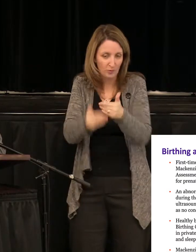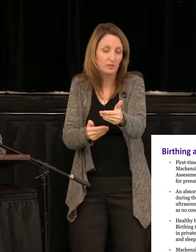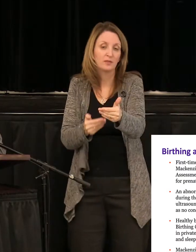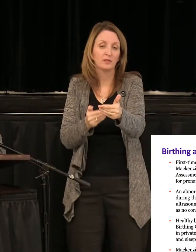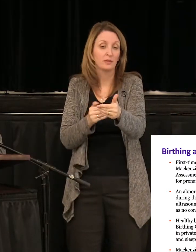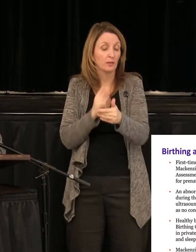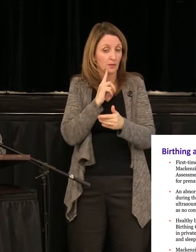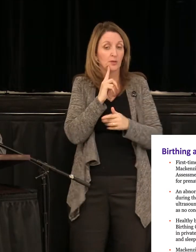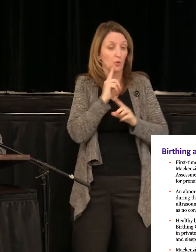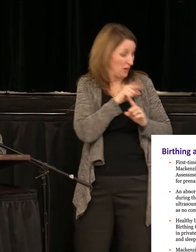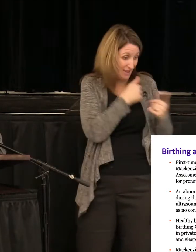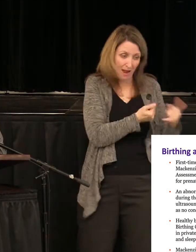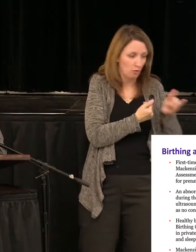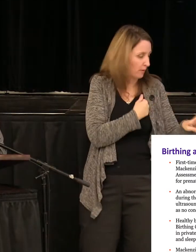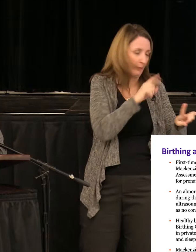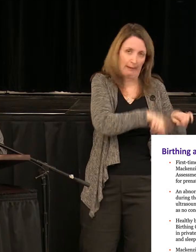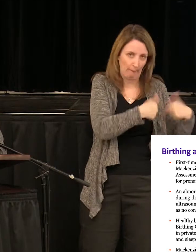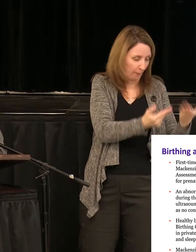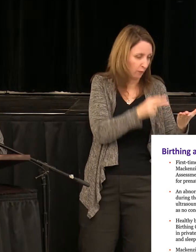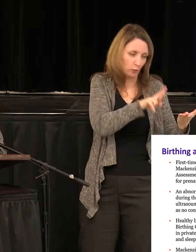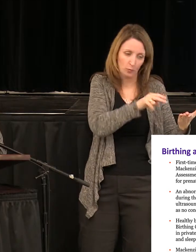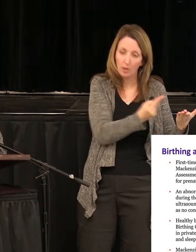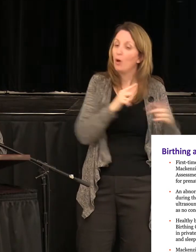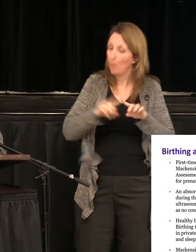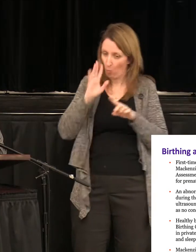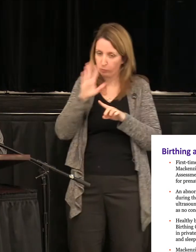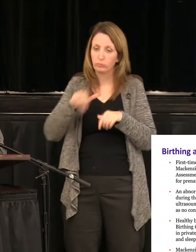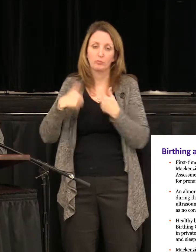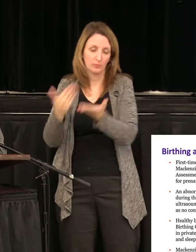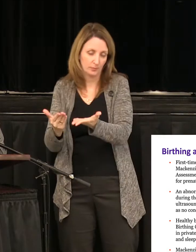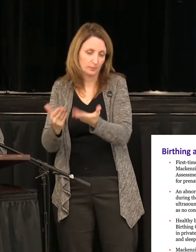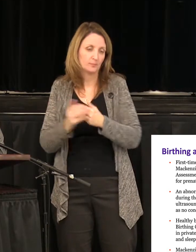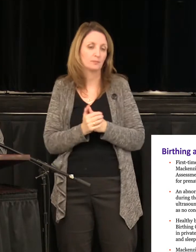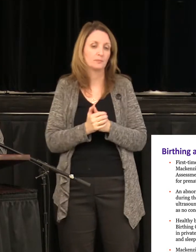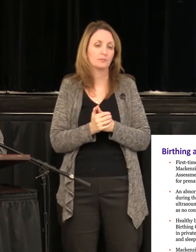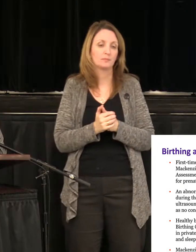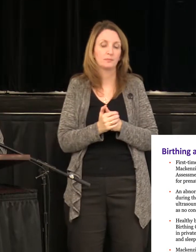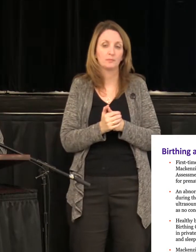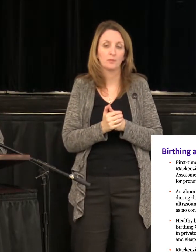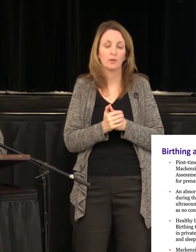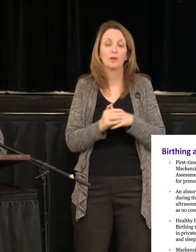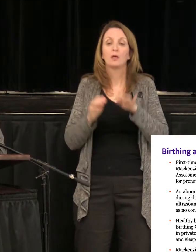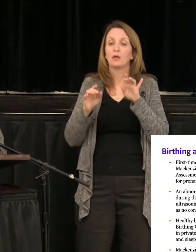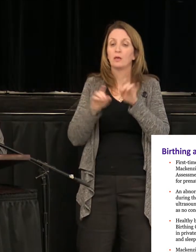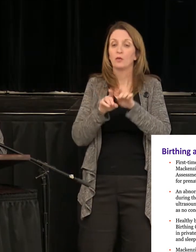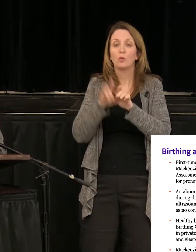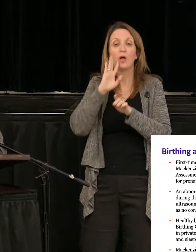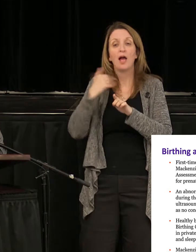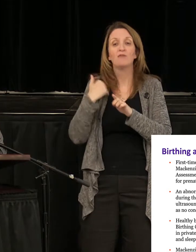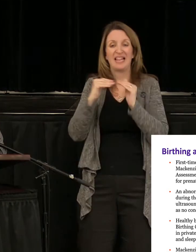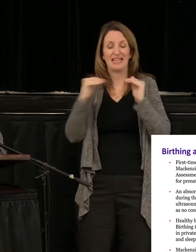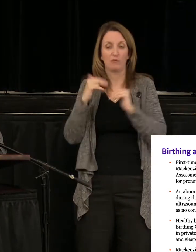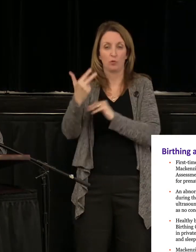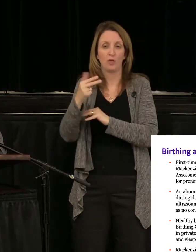but nothing that we can do right now at the Richmond Hill Hospital. Mackenzie Health will also have a level 3 NICU, which stands